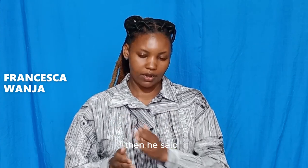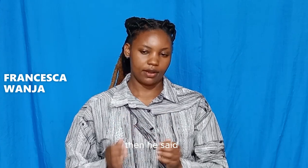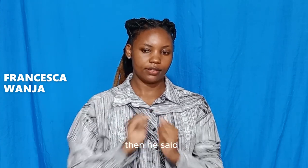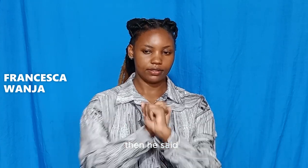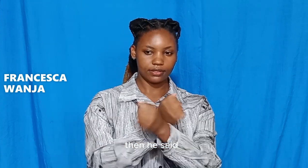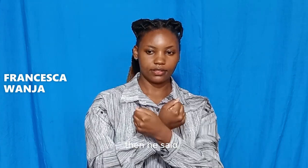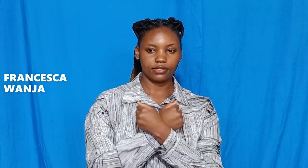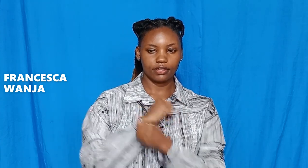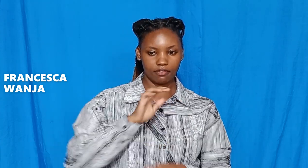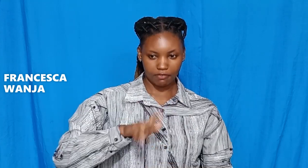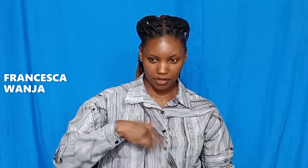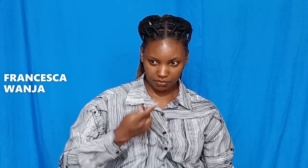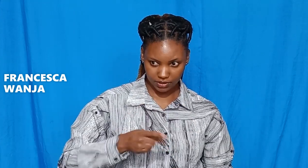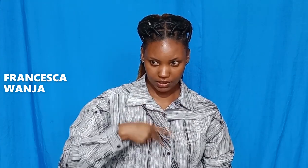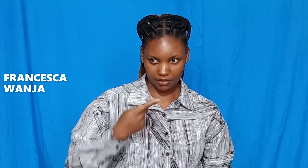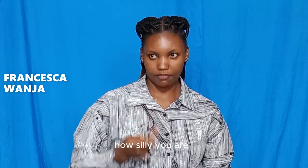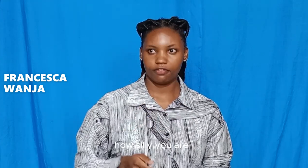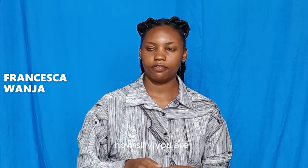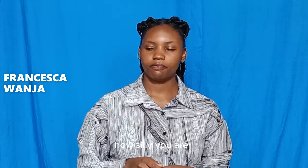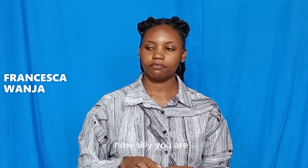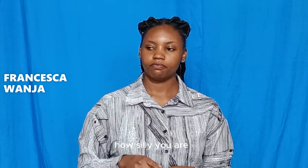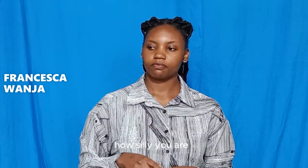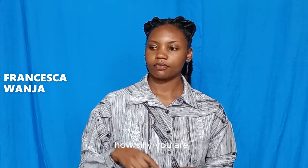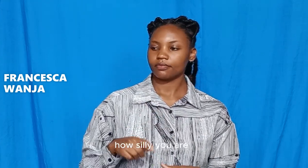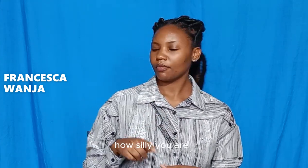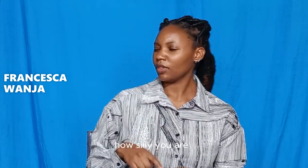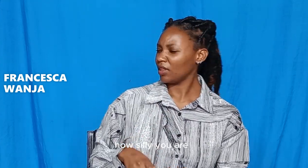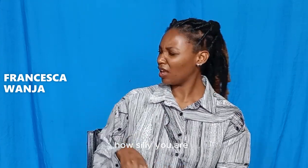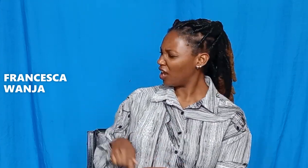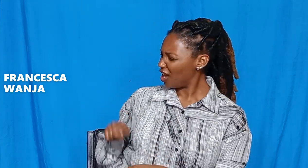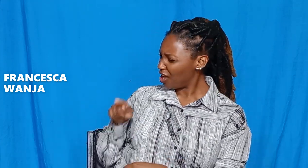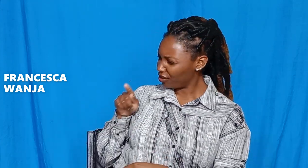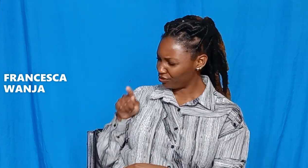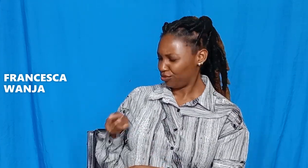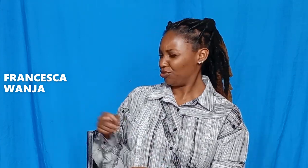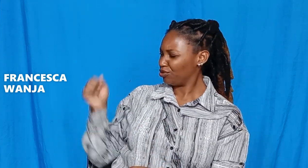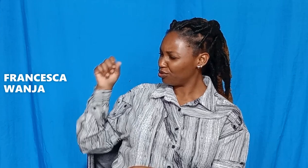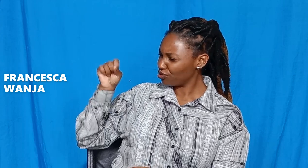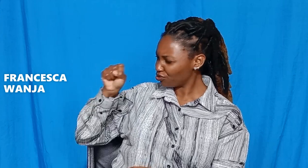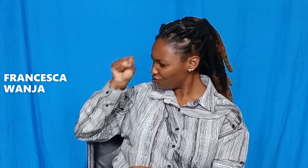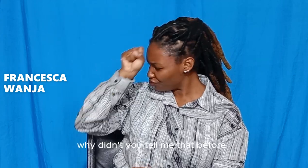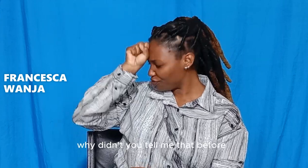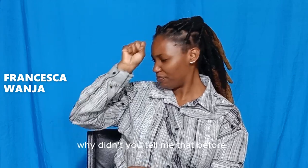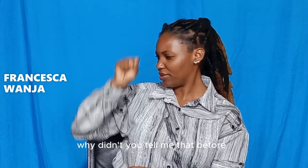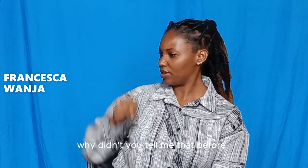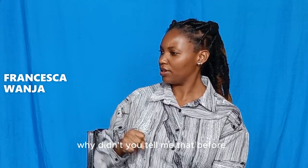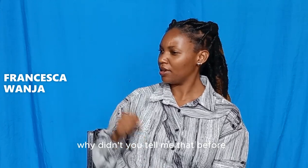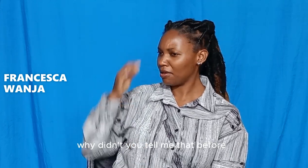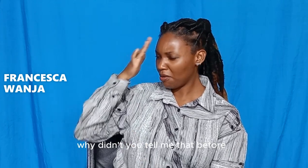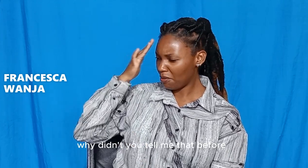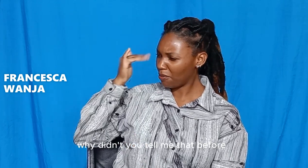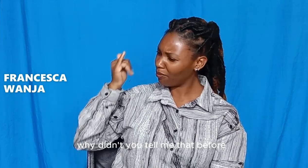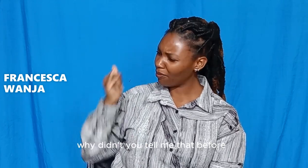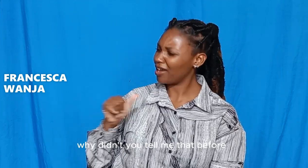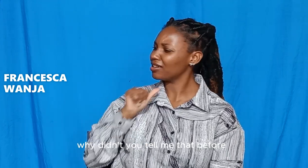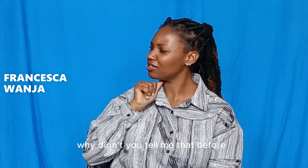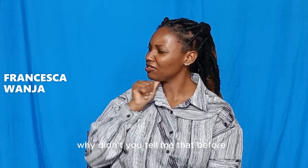said, How silly you are. Why didn't you tell me that before?